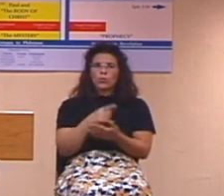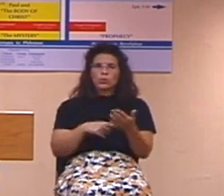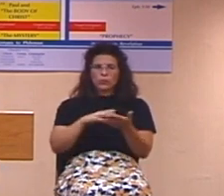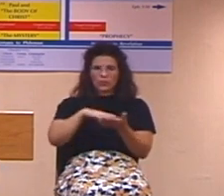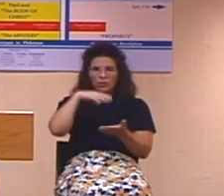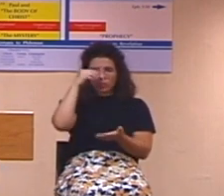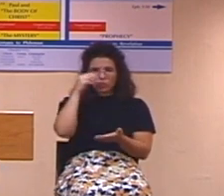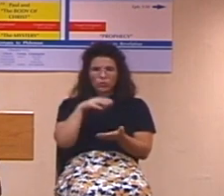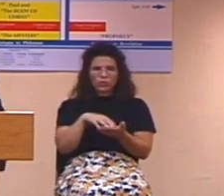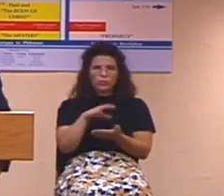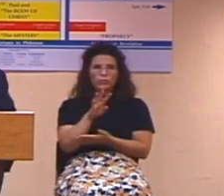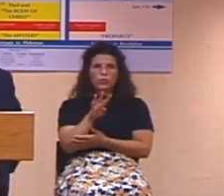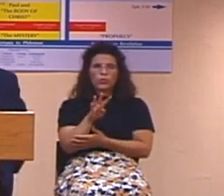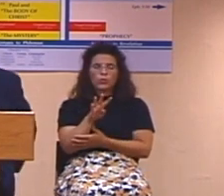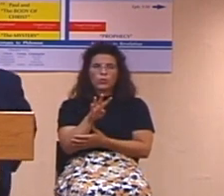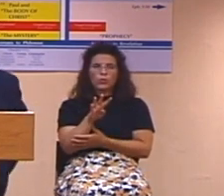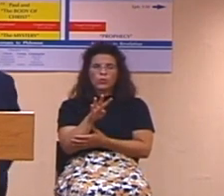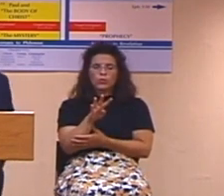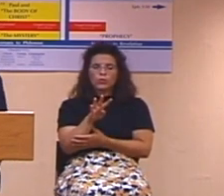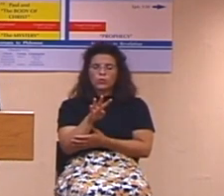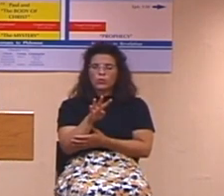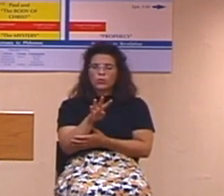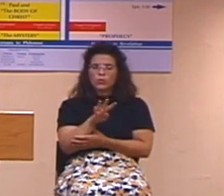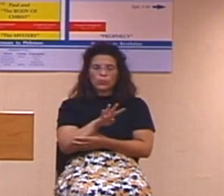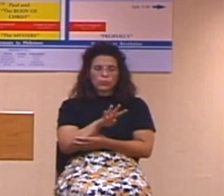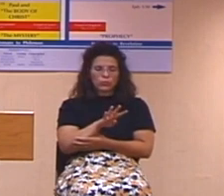in chapter 4?